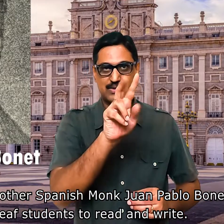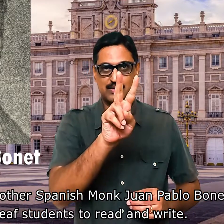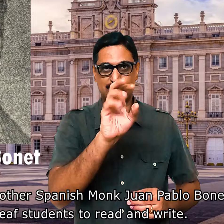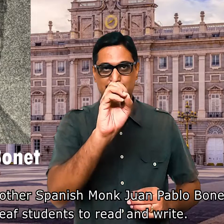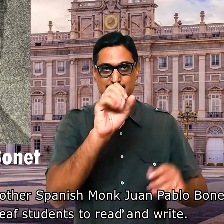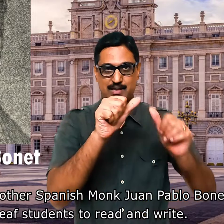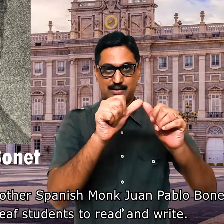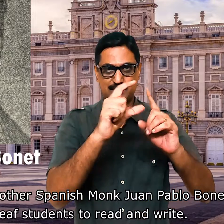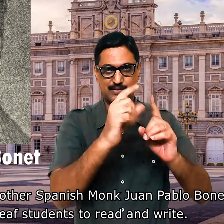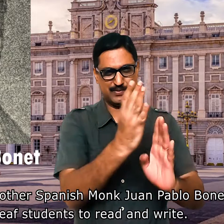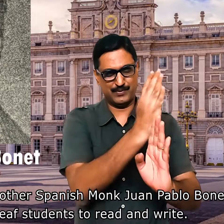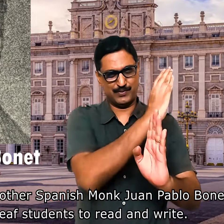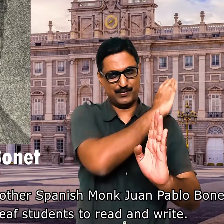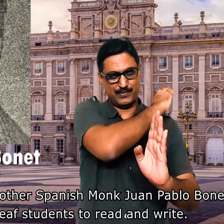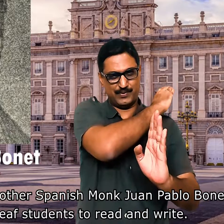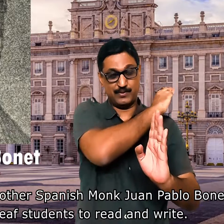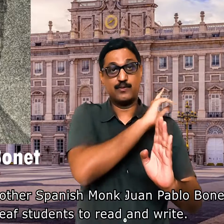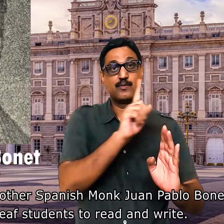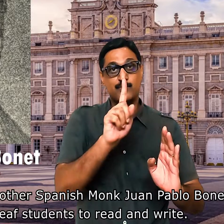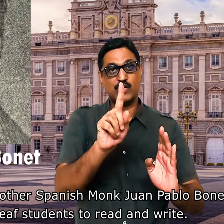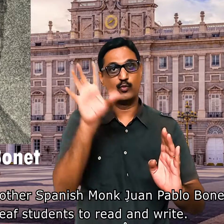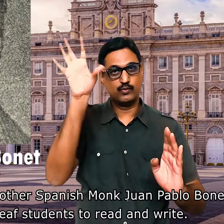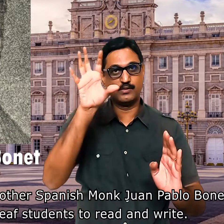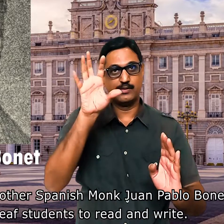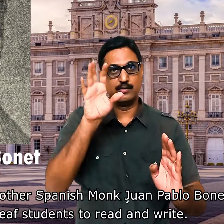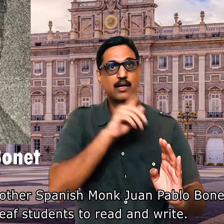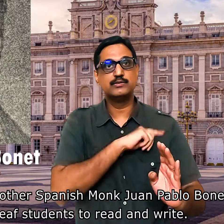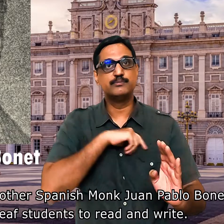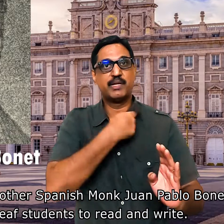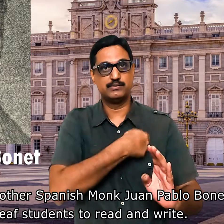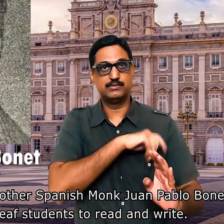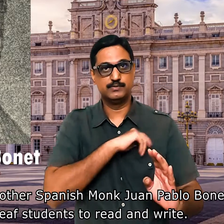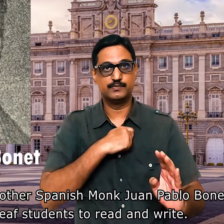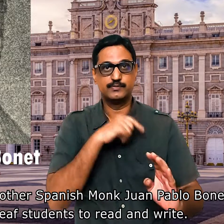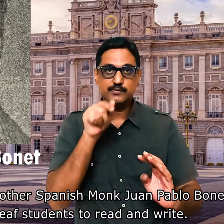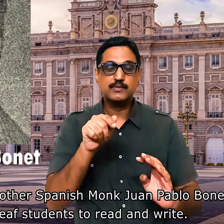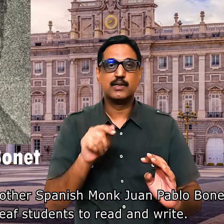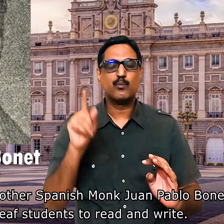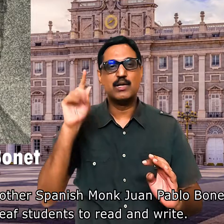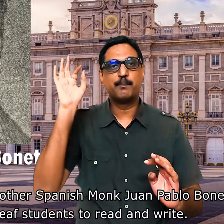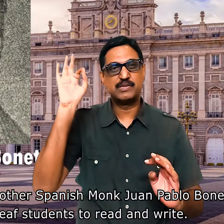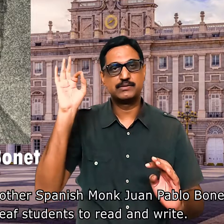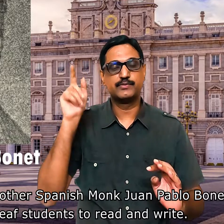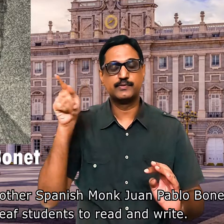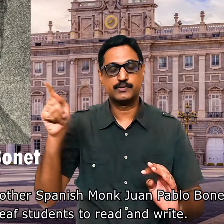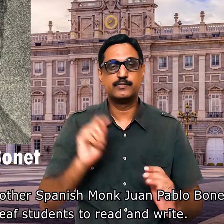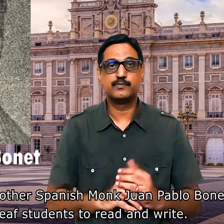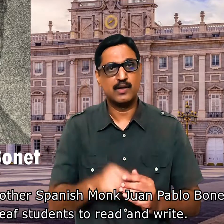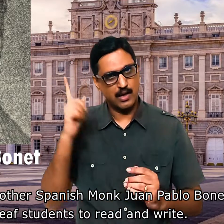In 1620 AD, another Spanish monk, Juan Pablo Bonet, taught deaf students to read and